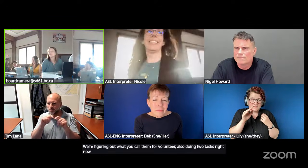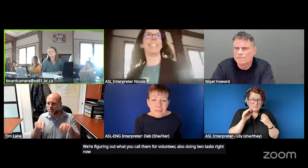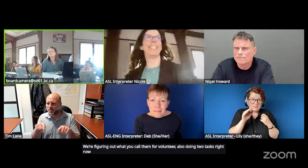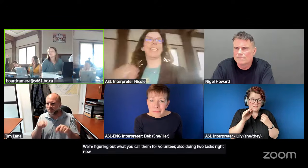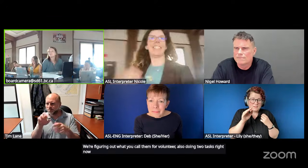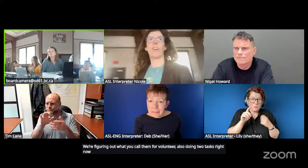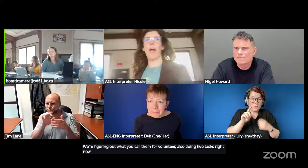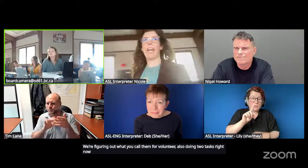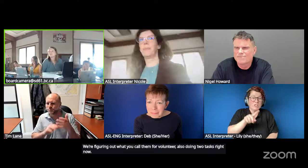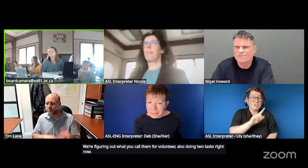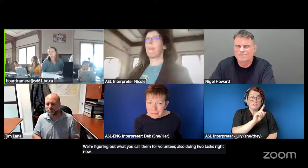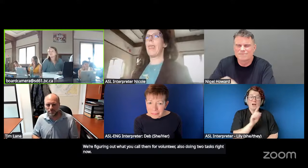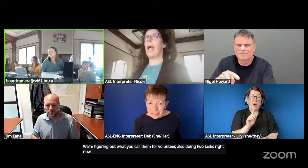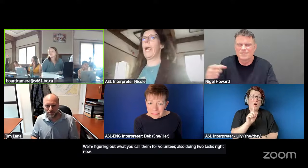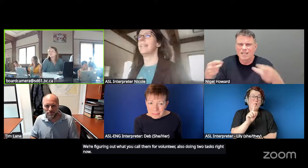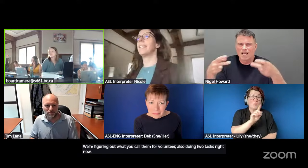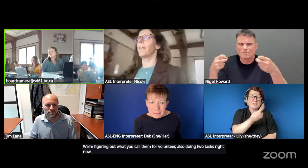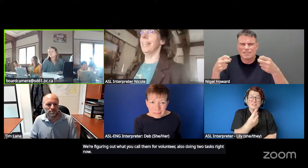patients.